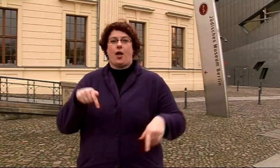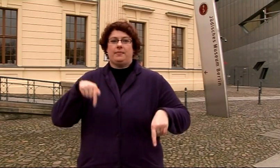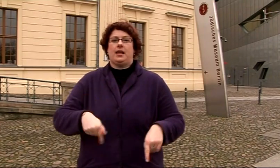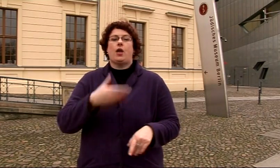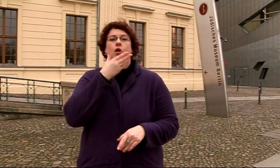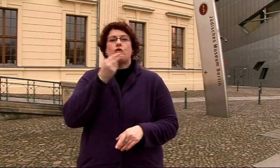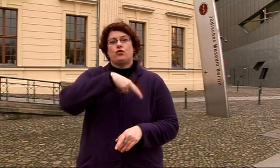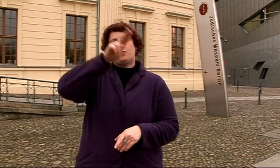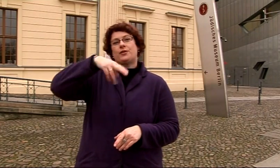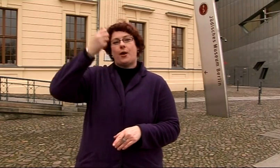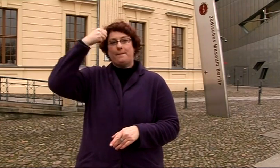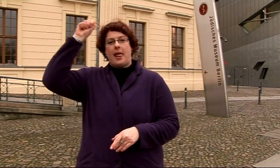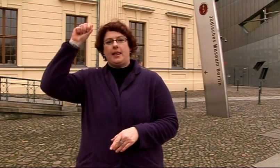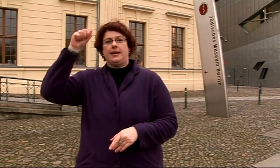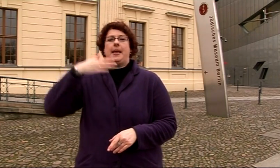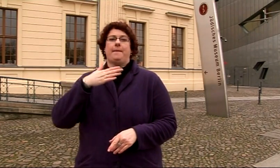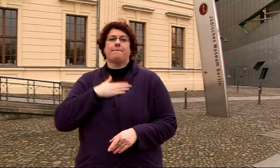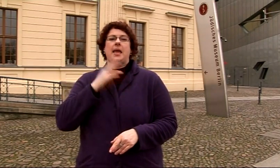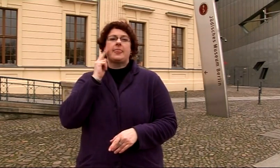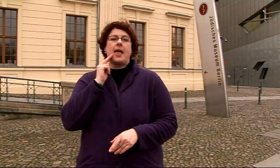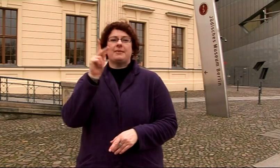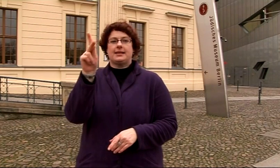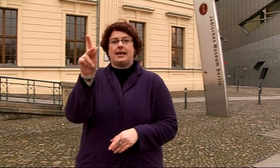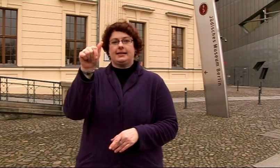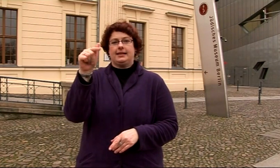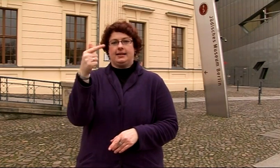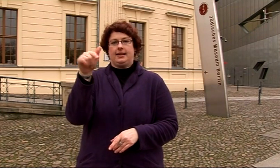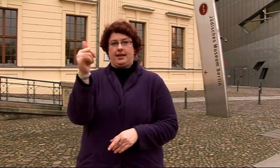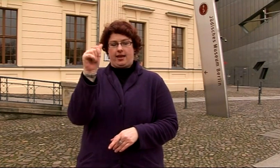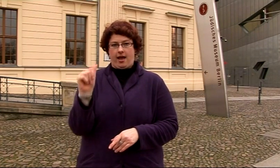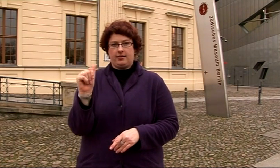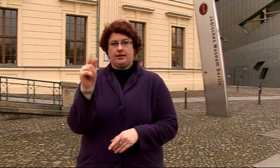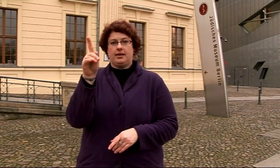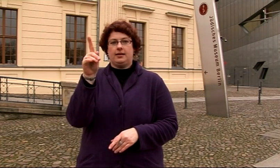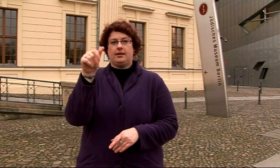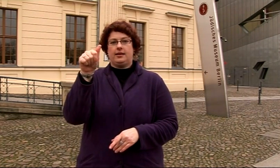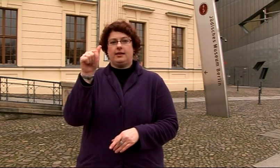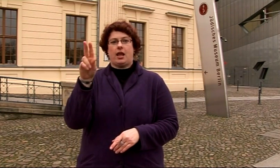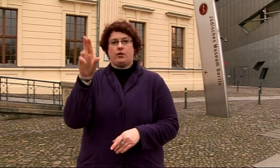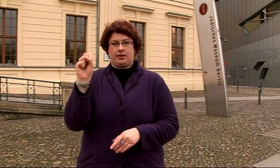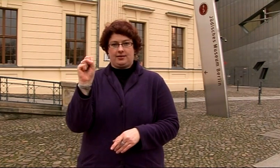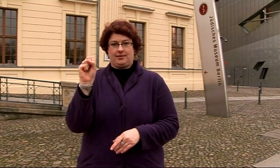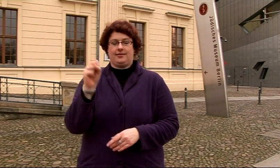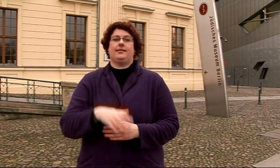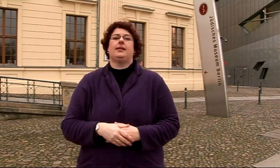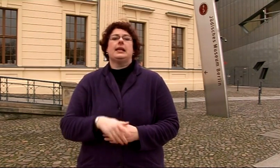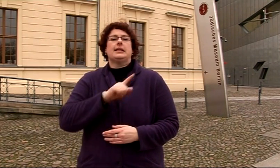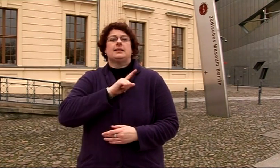Welcome to the Jewish Museum Berlin. My name is Katja Daus. I'm a museum guide and an interpreter for German Sign